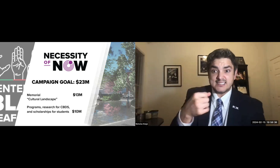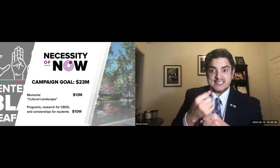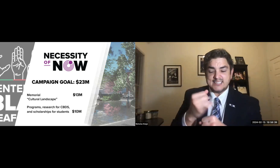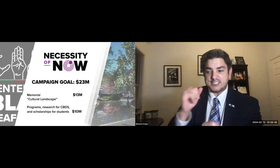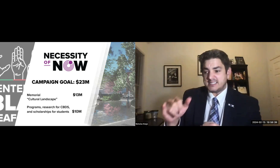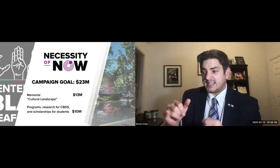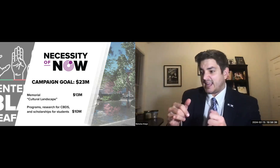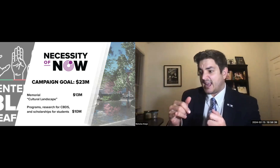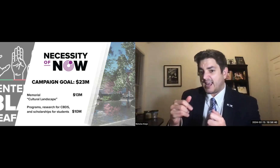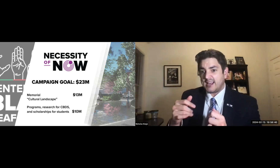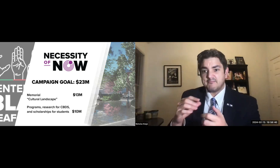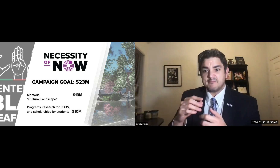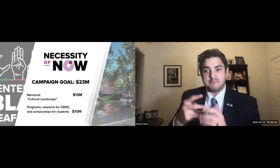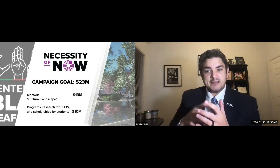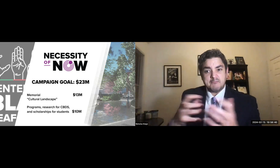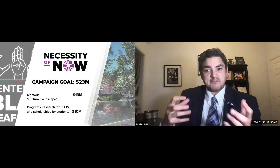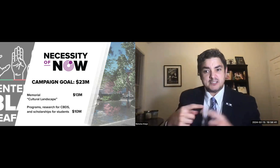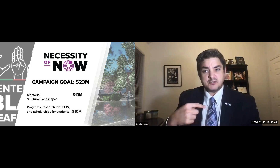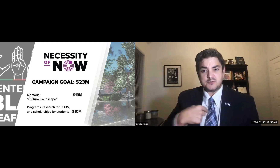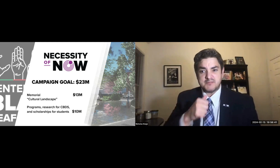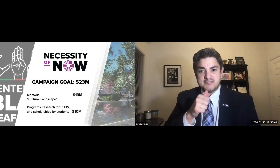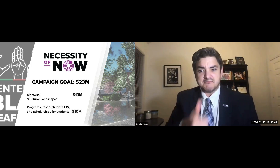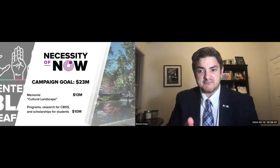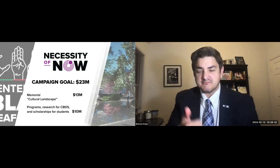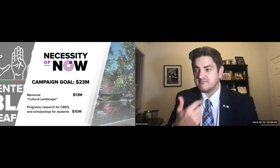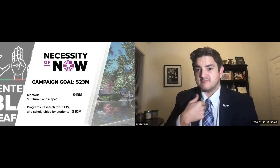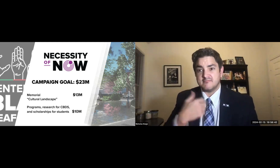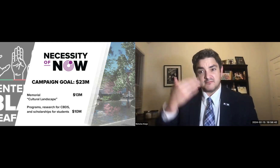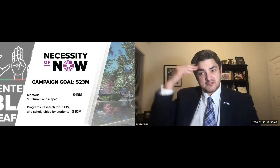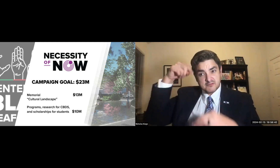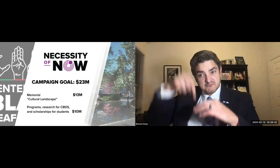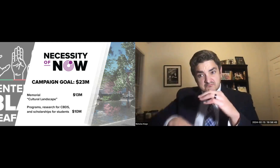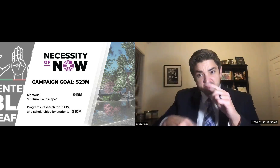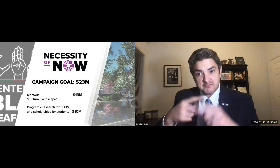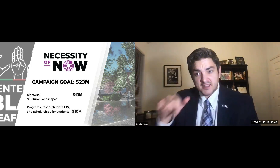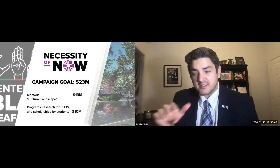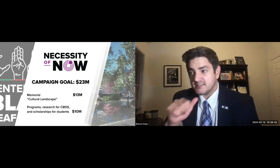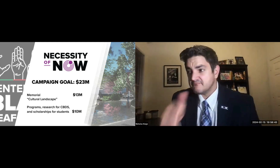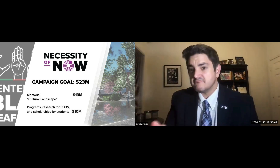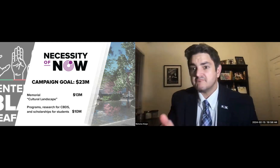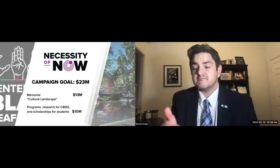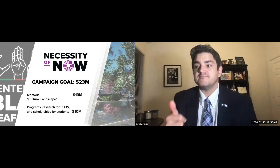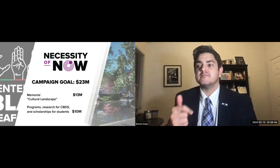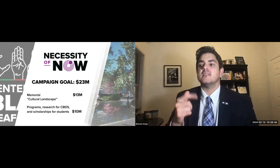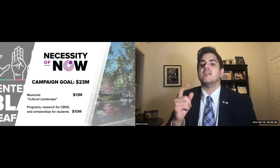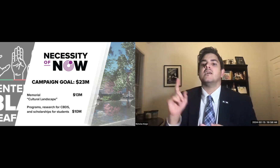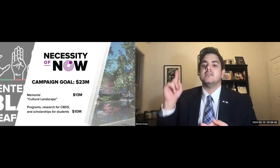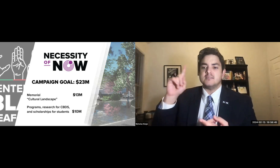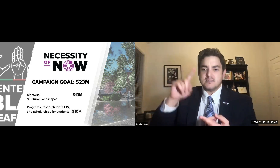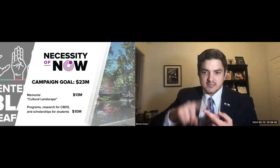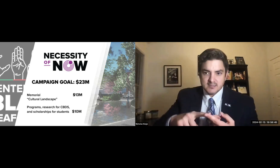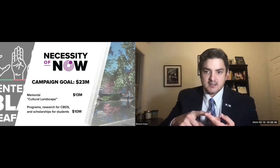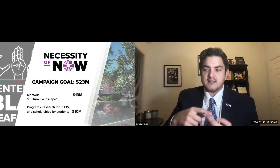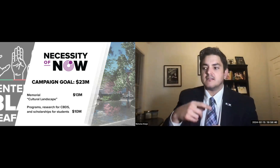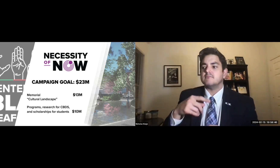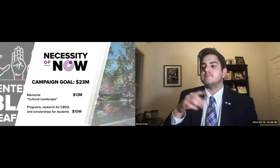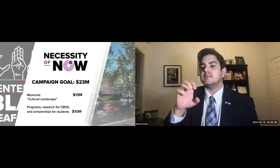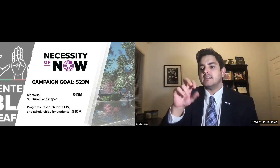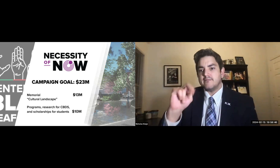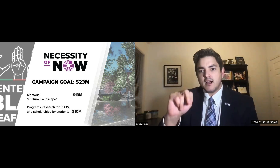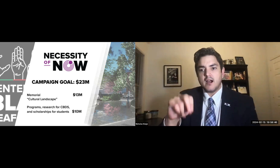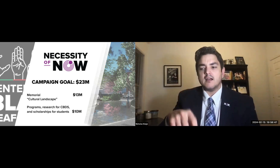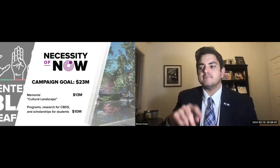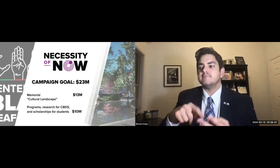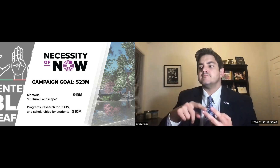really thought nothing of it. I'm going to say for 17 to 18 years, it didn't really mean that much to me that it was there. I didn't know anything about the history of